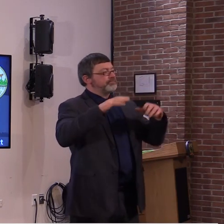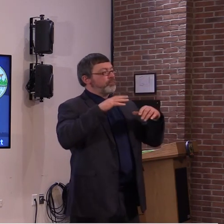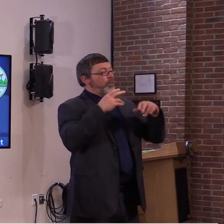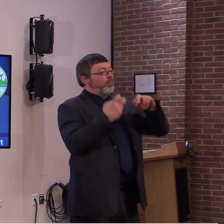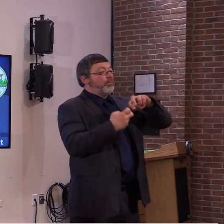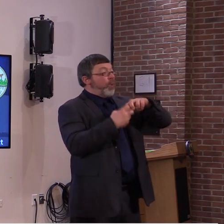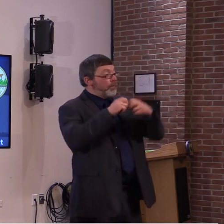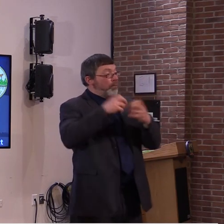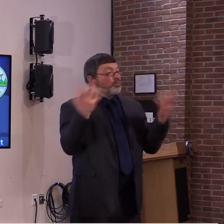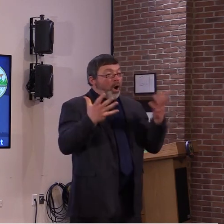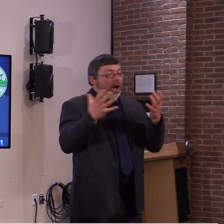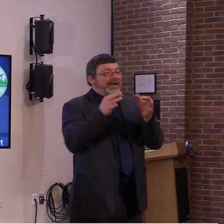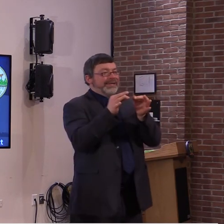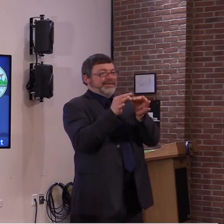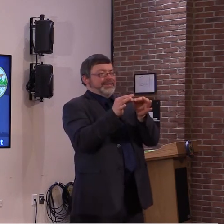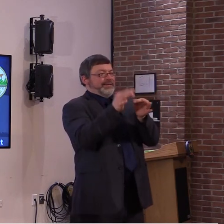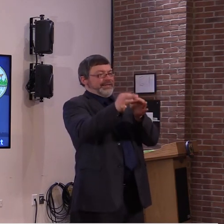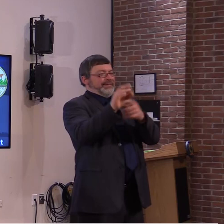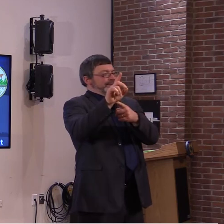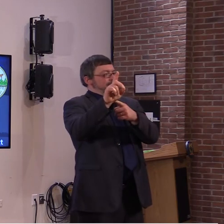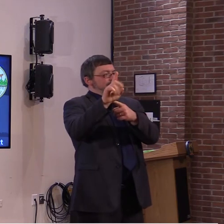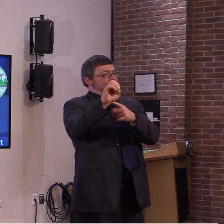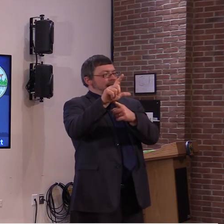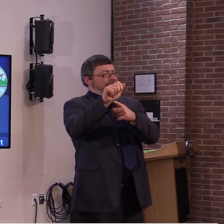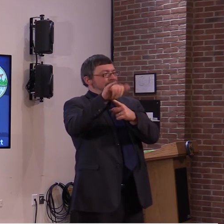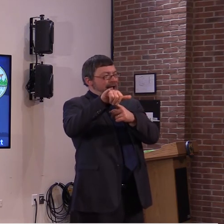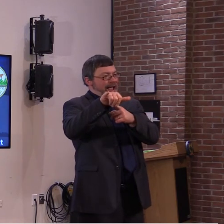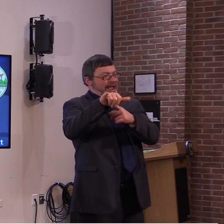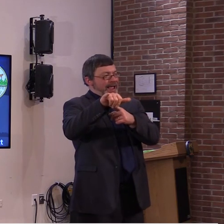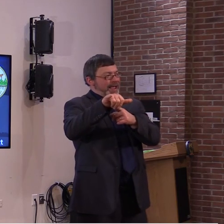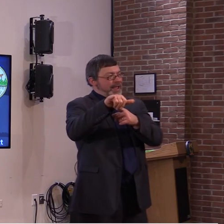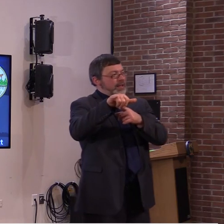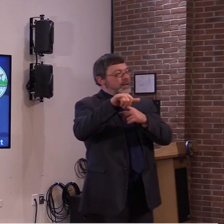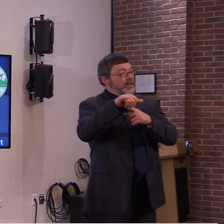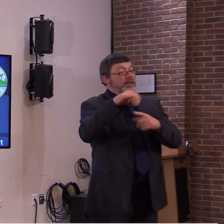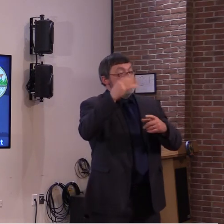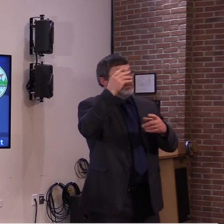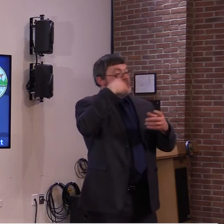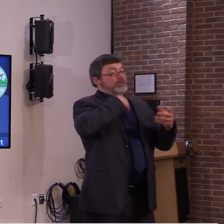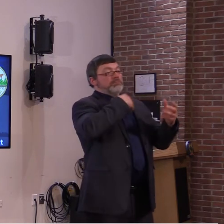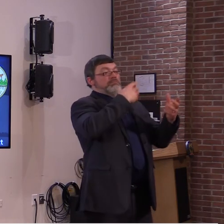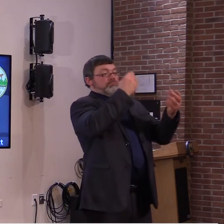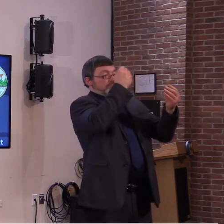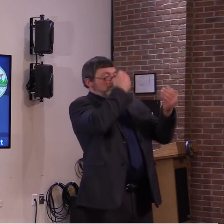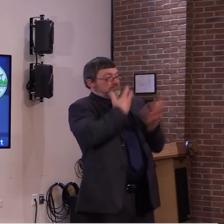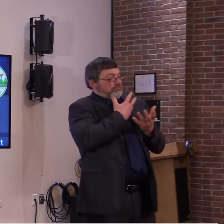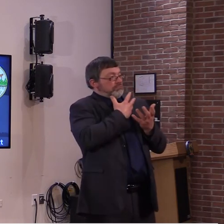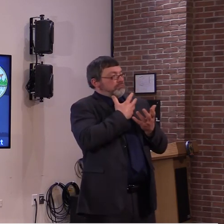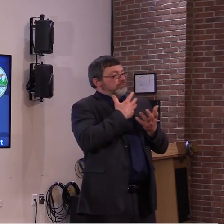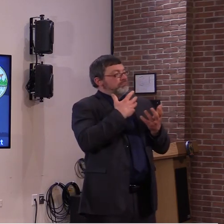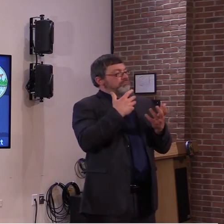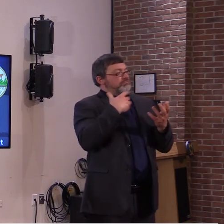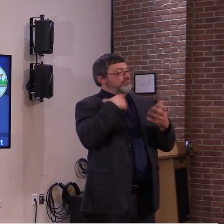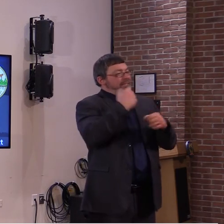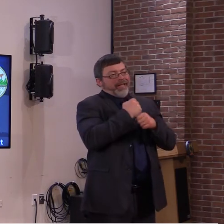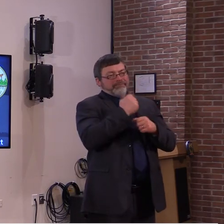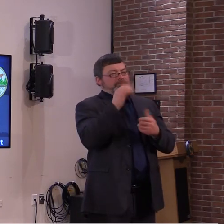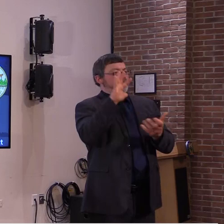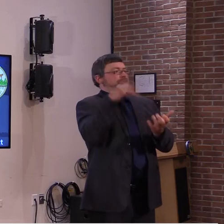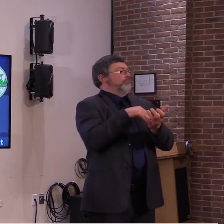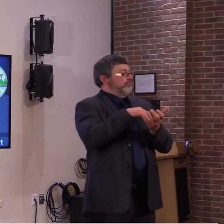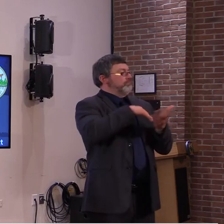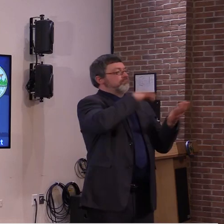before. Certainly not enough time to get the vaccinations out to people in need. So there's